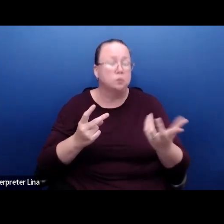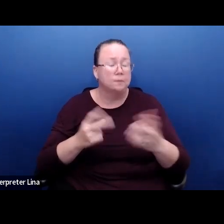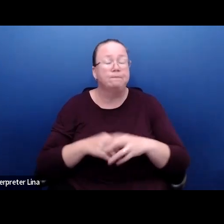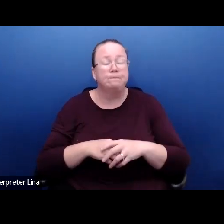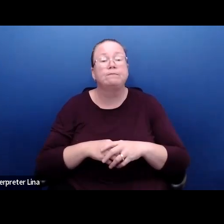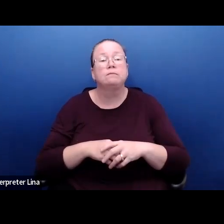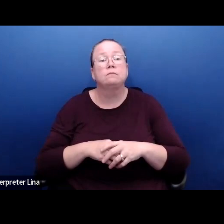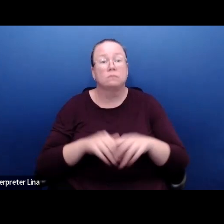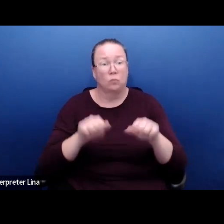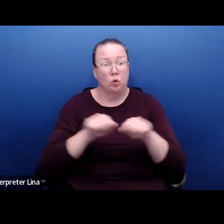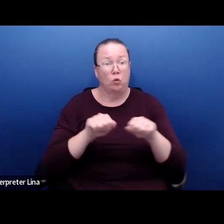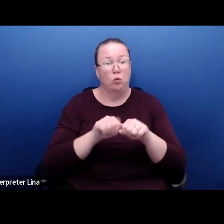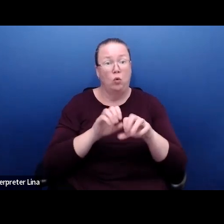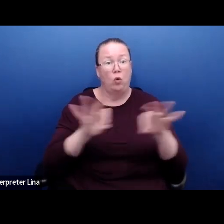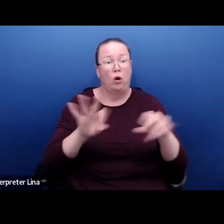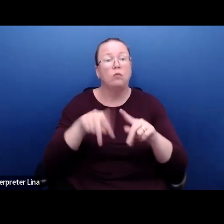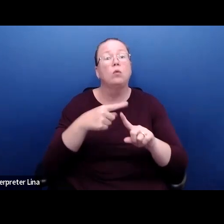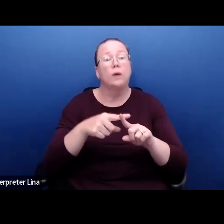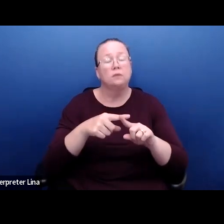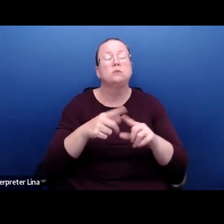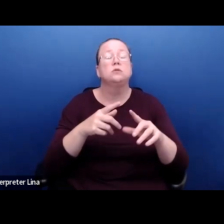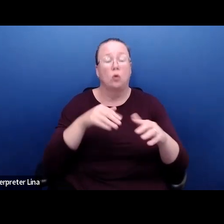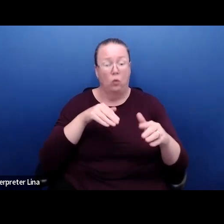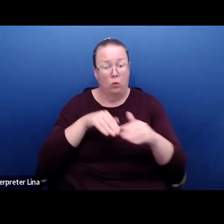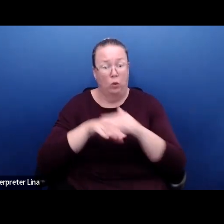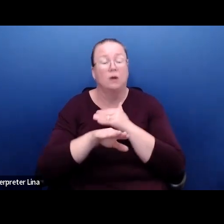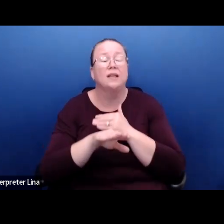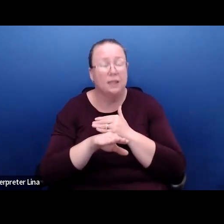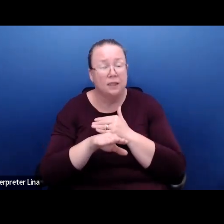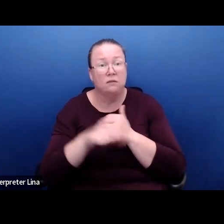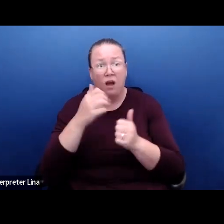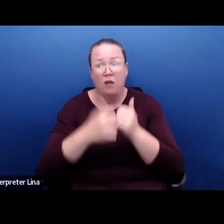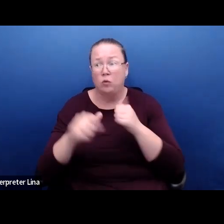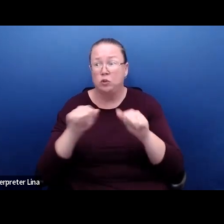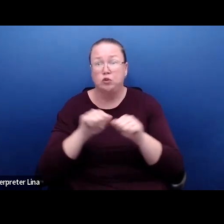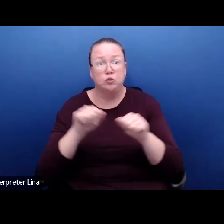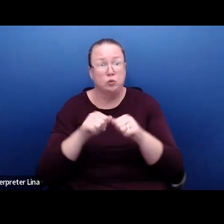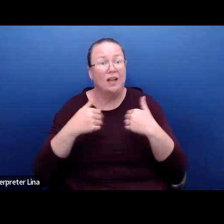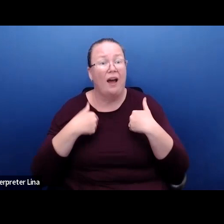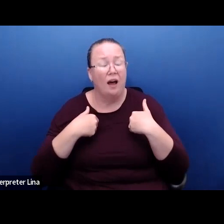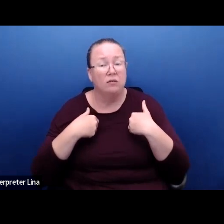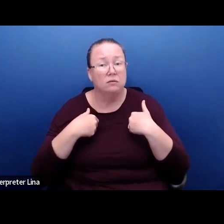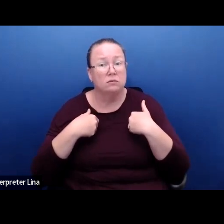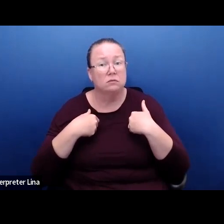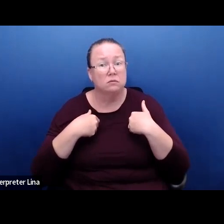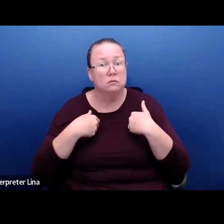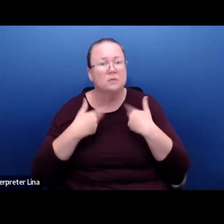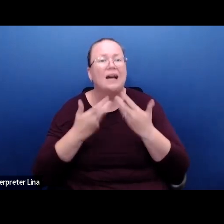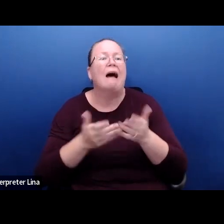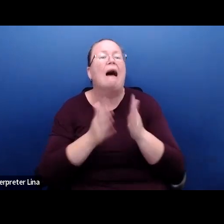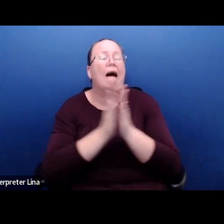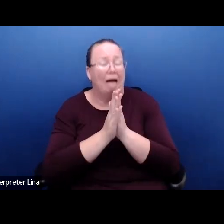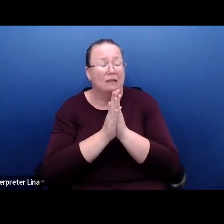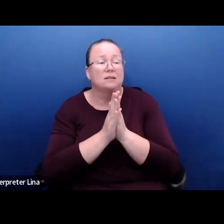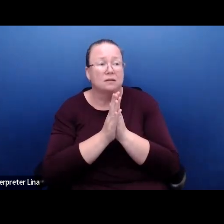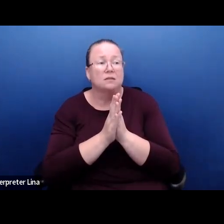And then when to remove your shoes. So if you walk in and everyone has their shoes on, you should still ask, but it's